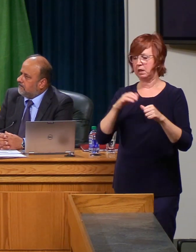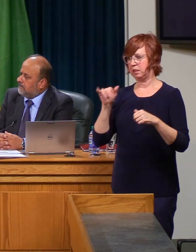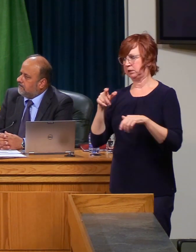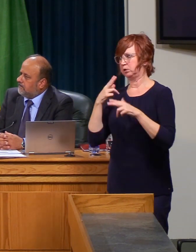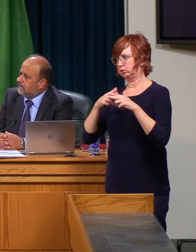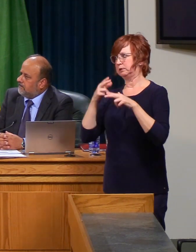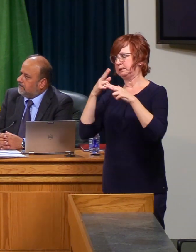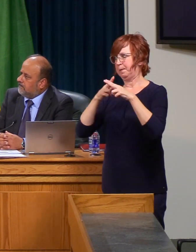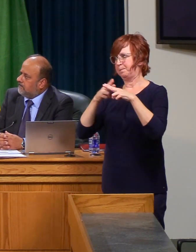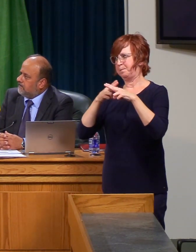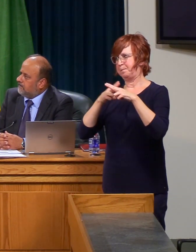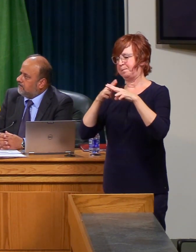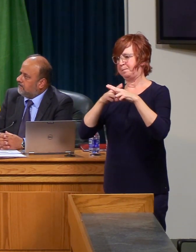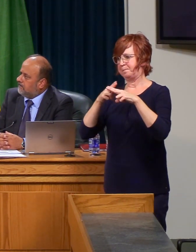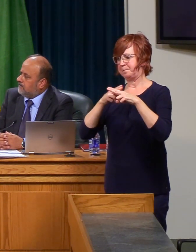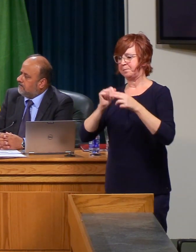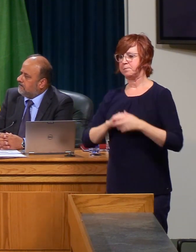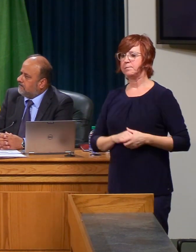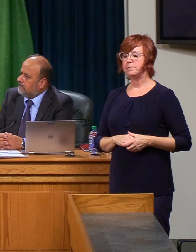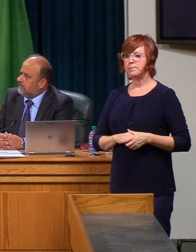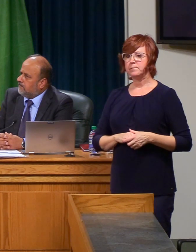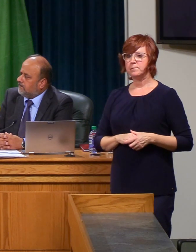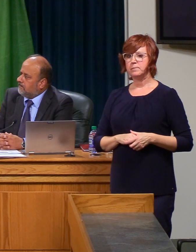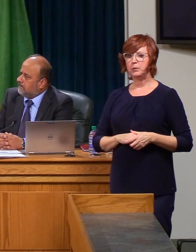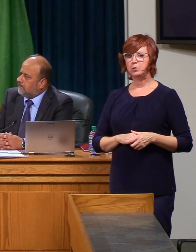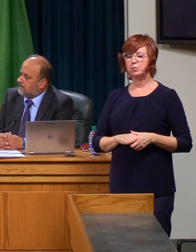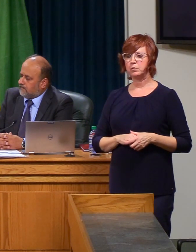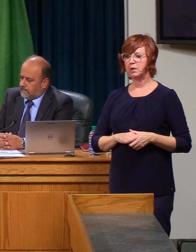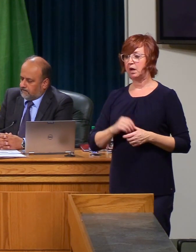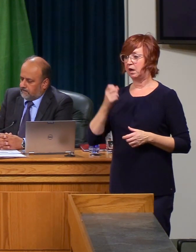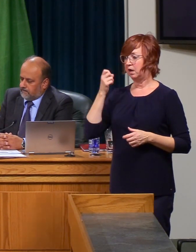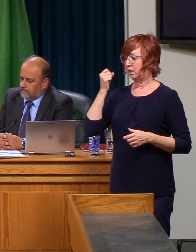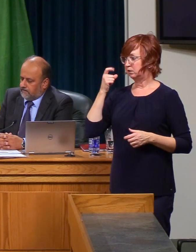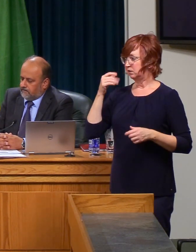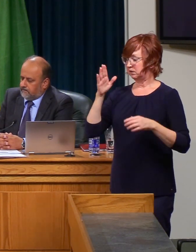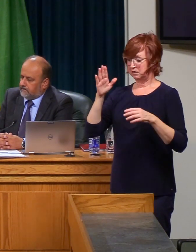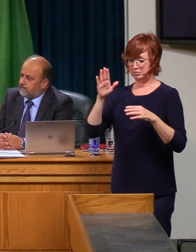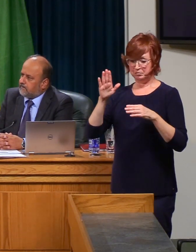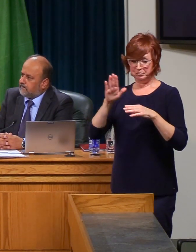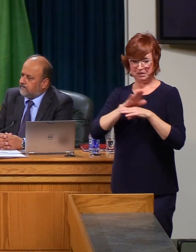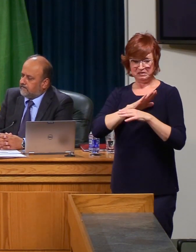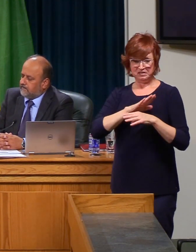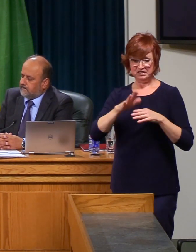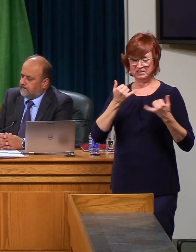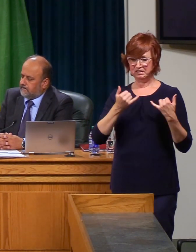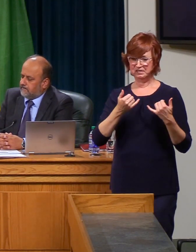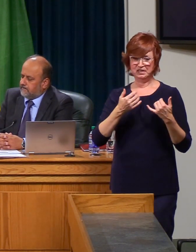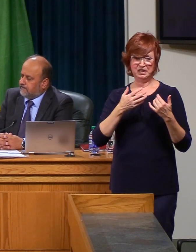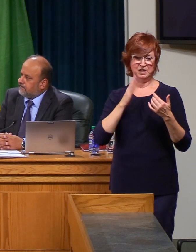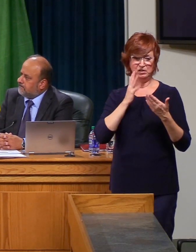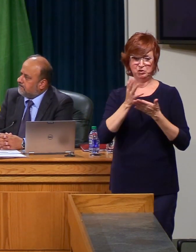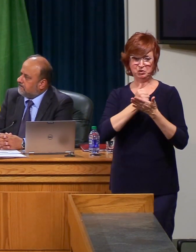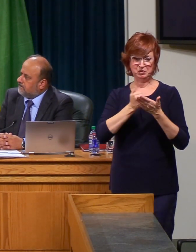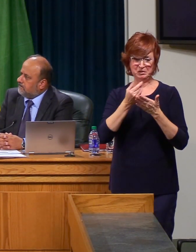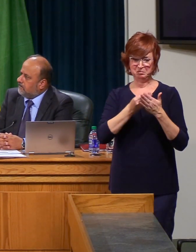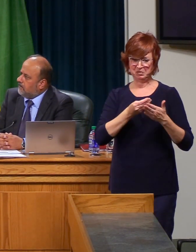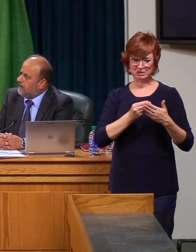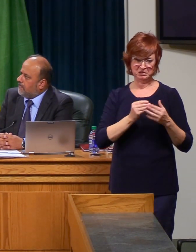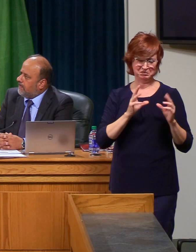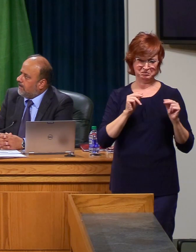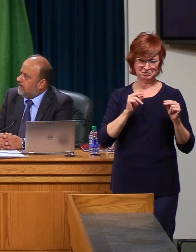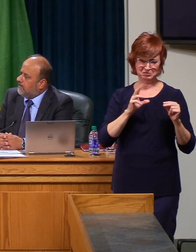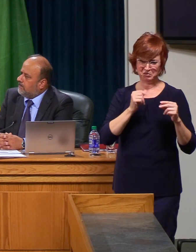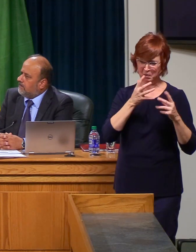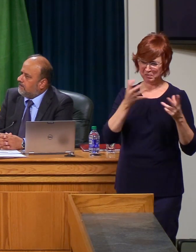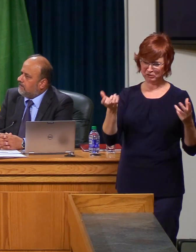however long, understanding that some businesses won't be generating a lot of revenues. Some may even be closing their doors.